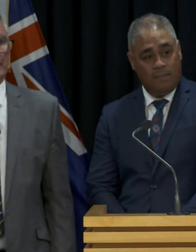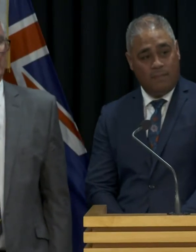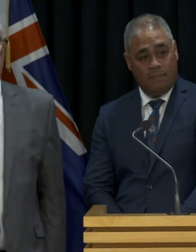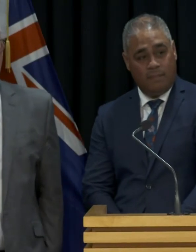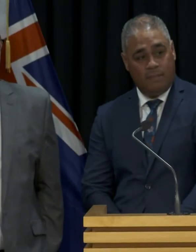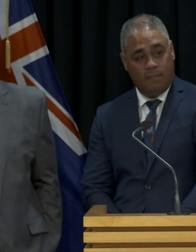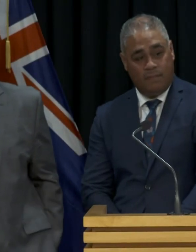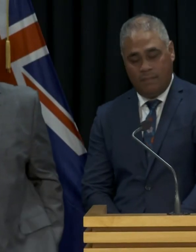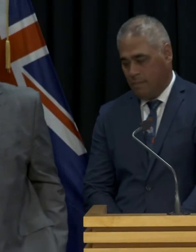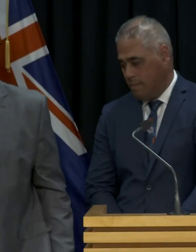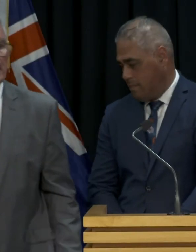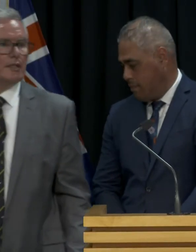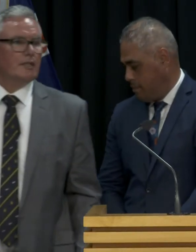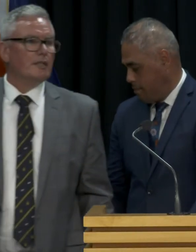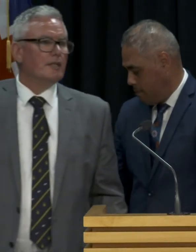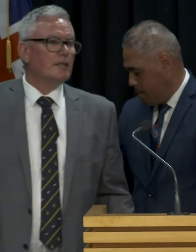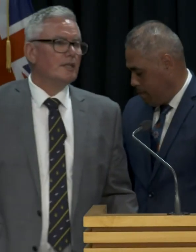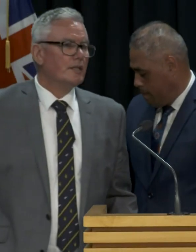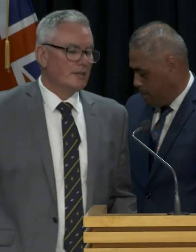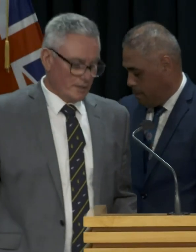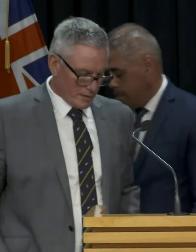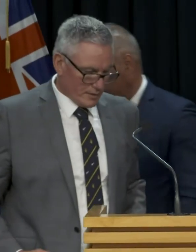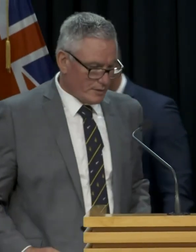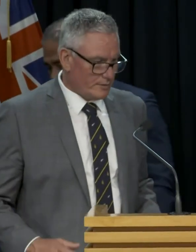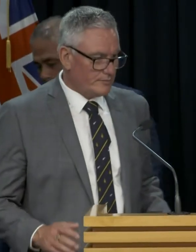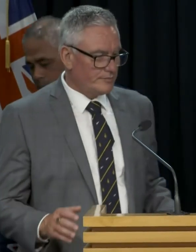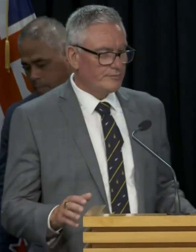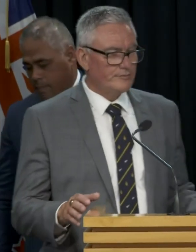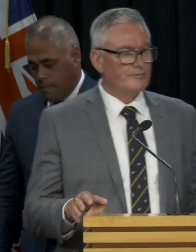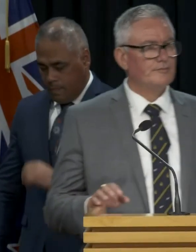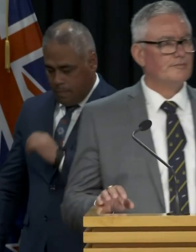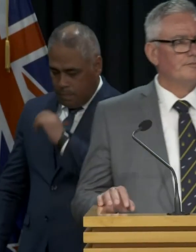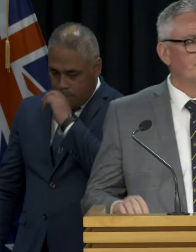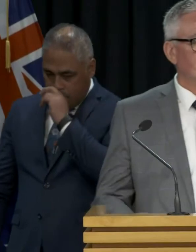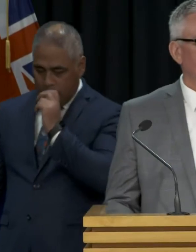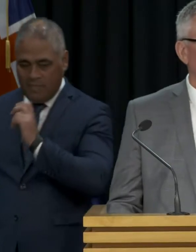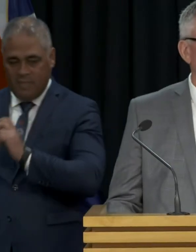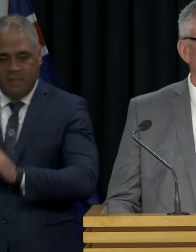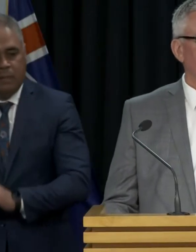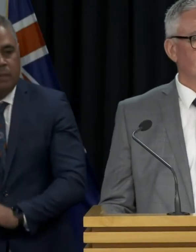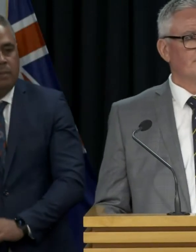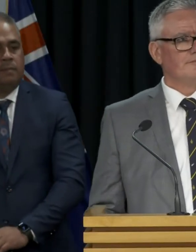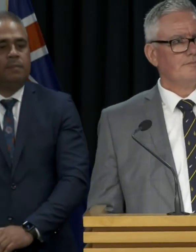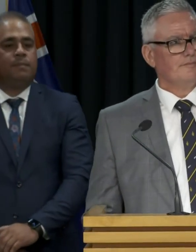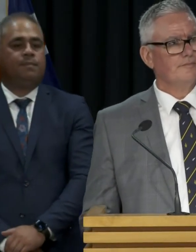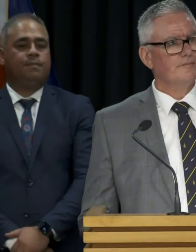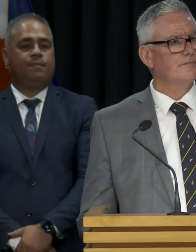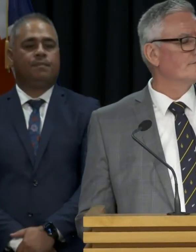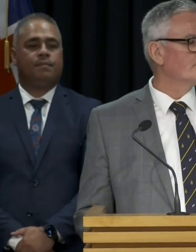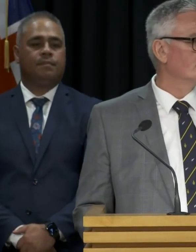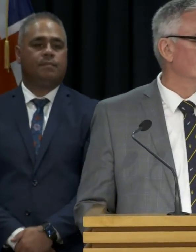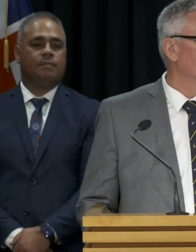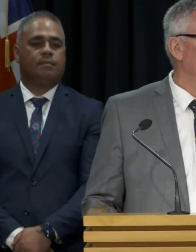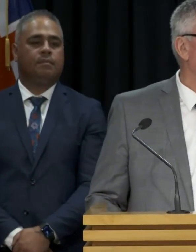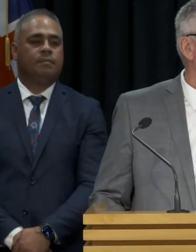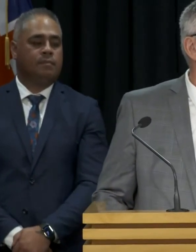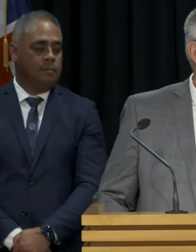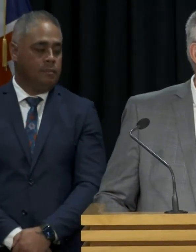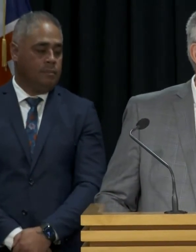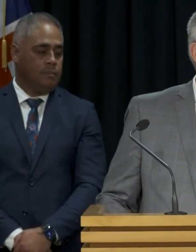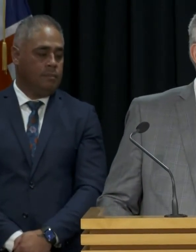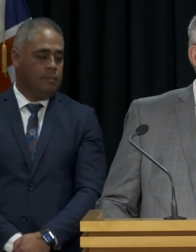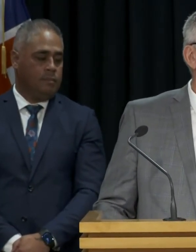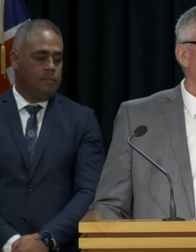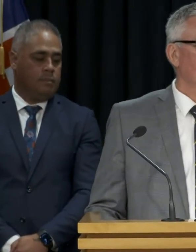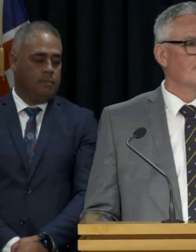Briefly for Calvin Davis, you no longer hold the tourism portfolio, which is a significant employer of Pacific and Maori. What are your words of wisdom to